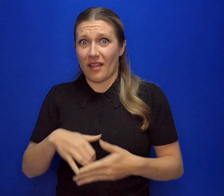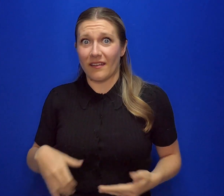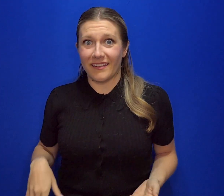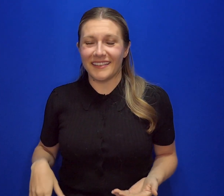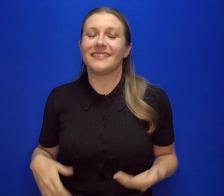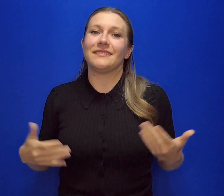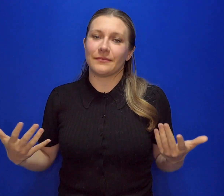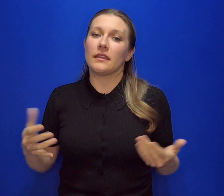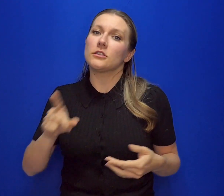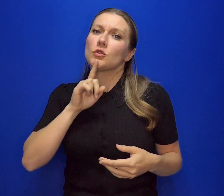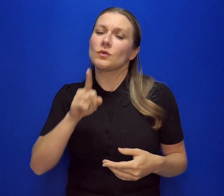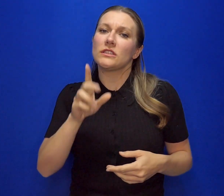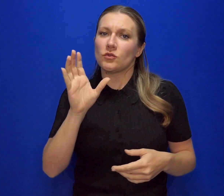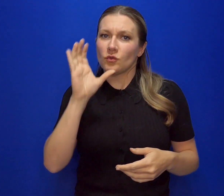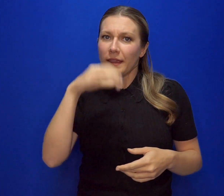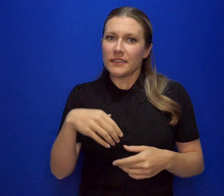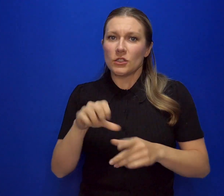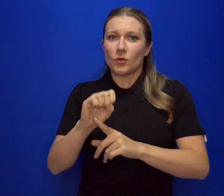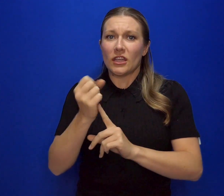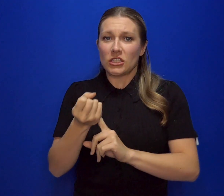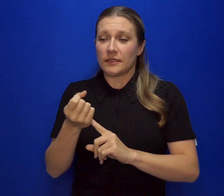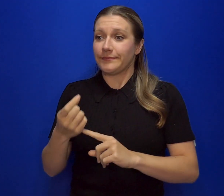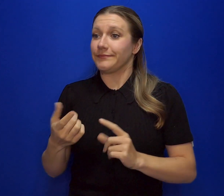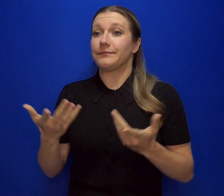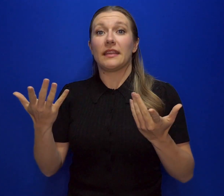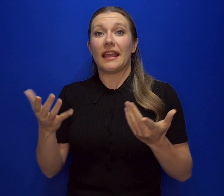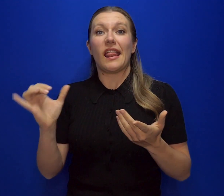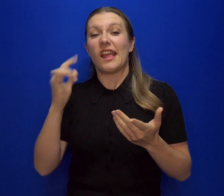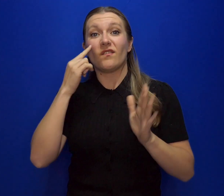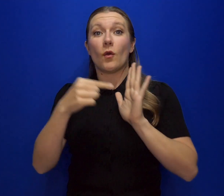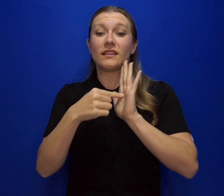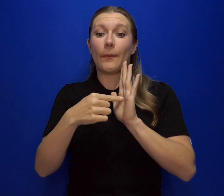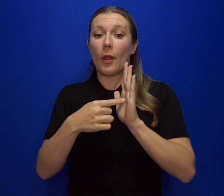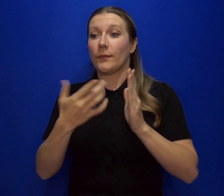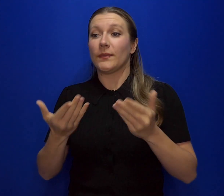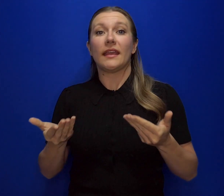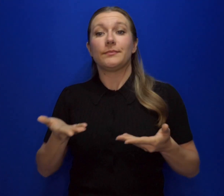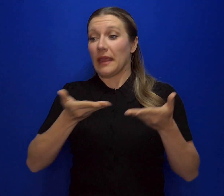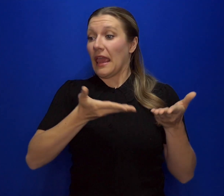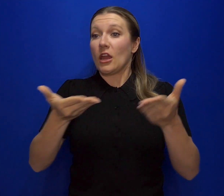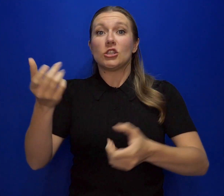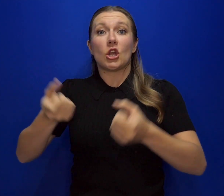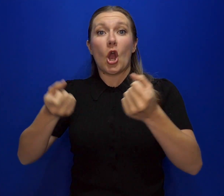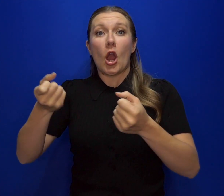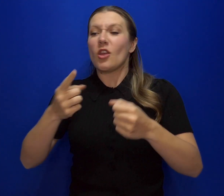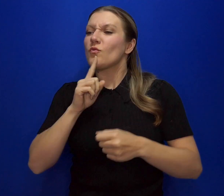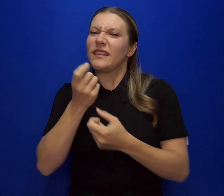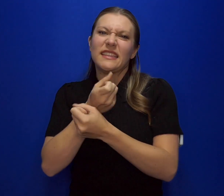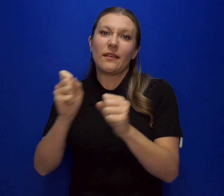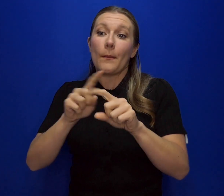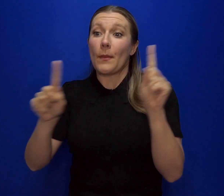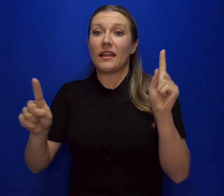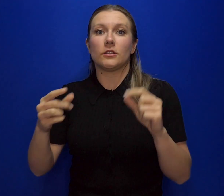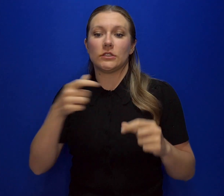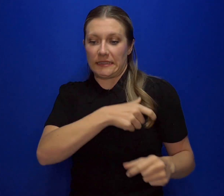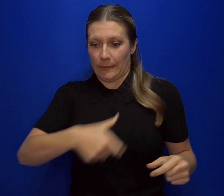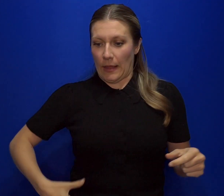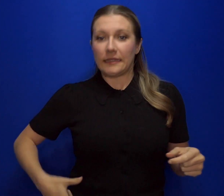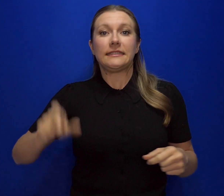true? It is a really weird situation. It's like, hey, here's a car. Don't worry, they're super safe. But wear the seatbelt and drive 45 and don't hit anything